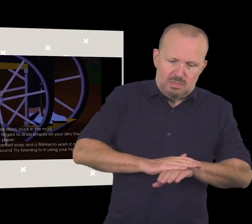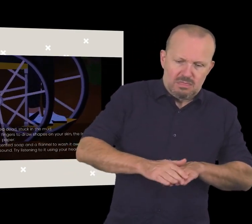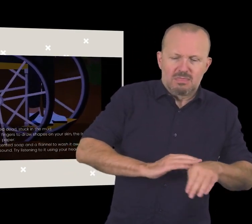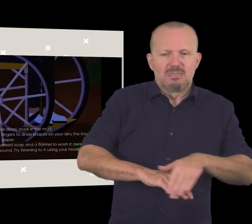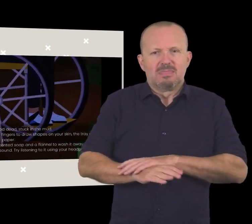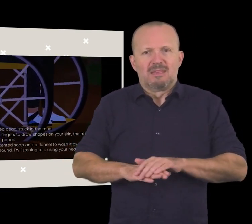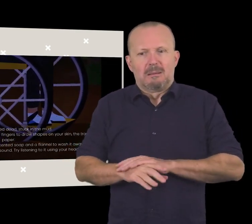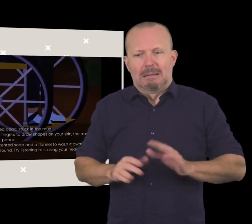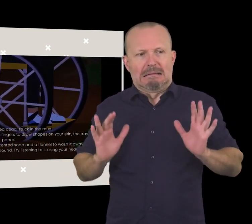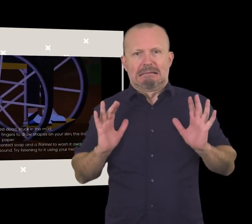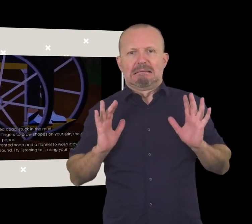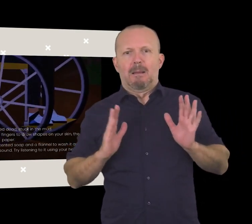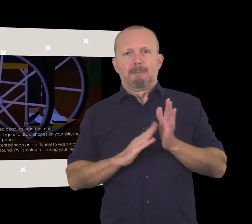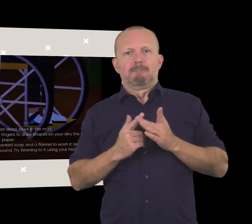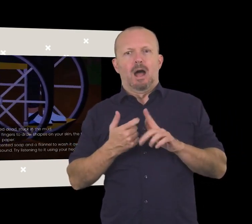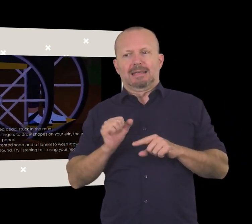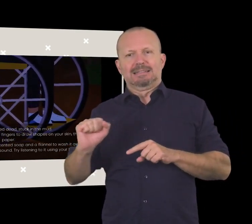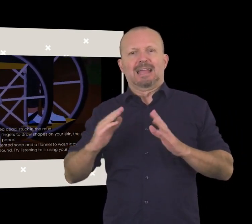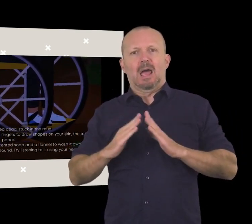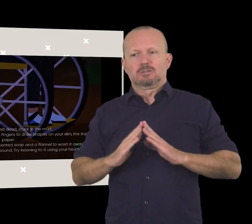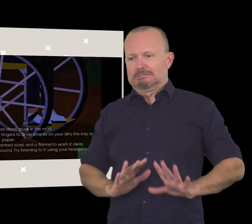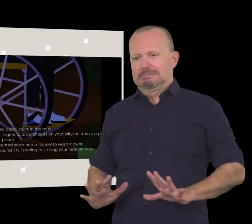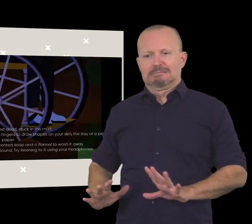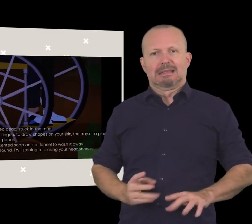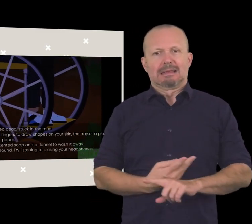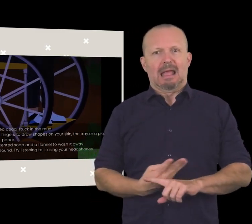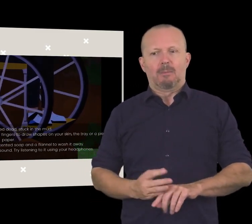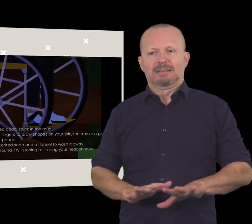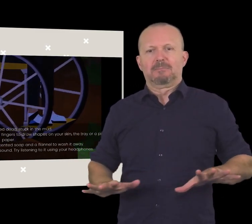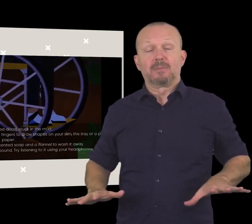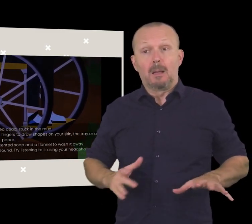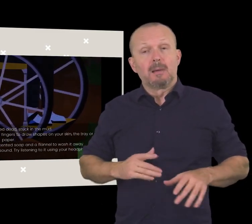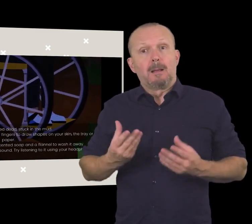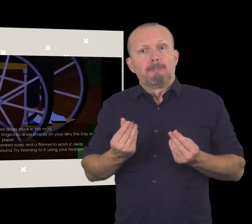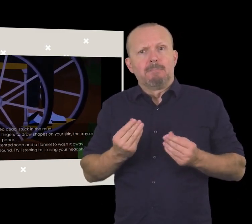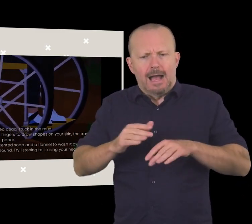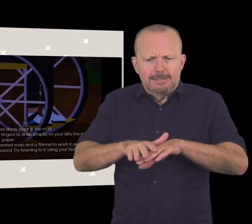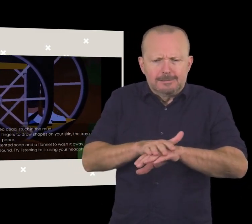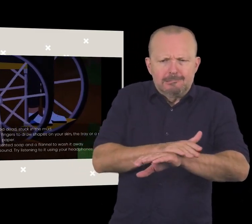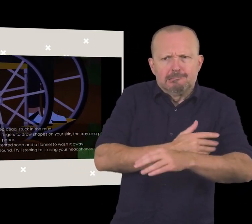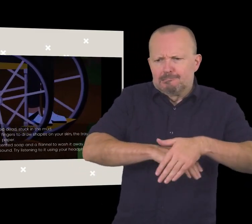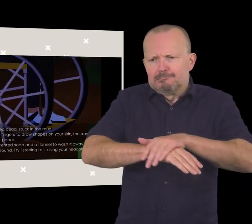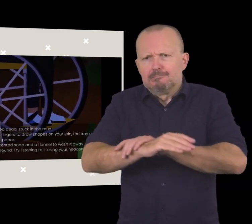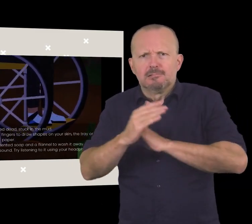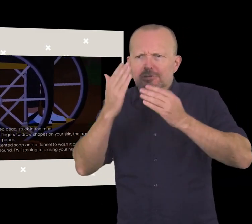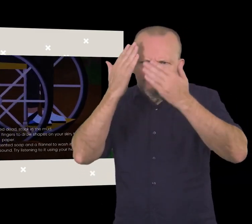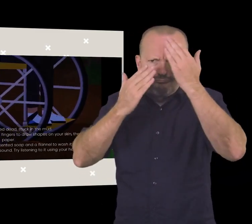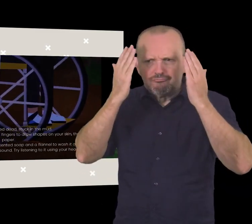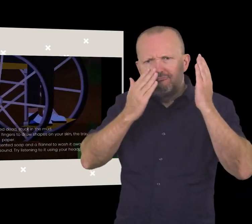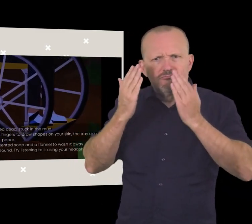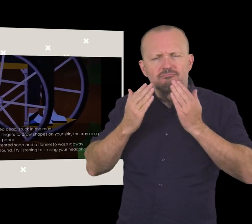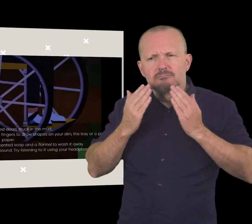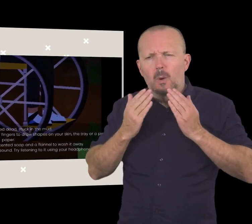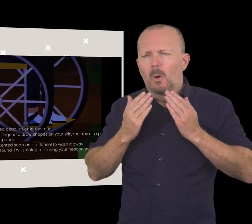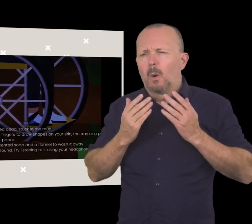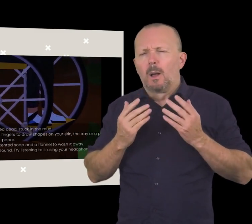feet, but I don't want to tread it into my carpet today. But there is something amazing about the